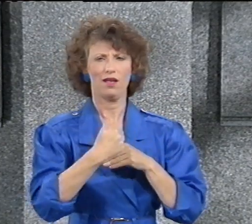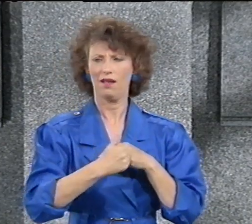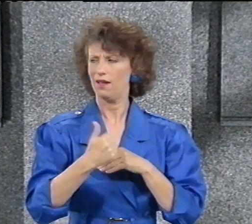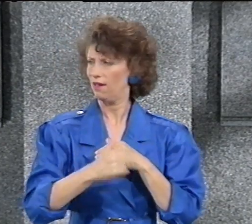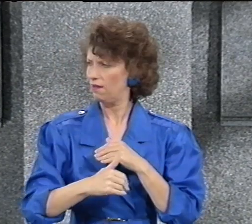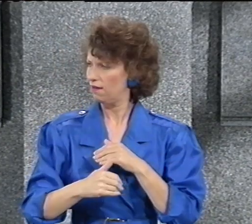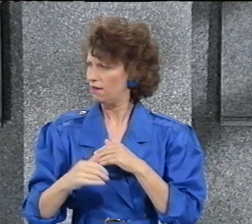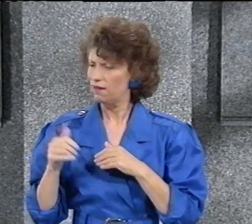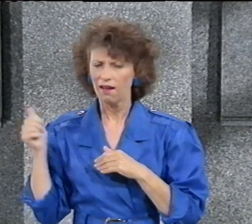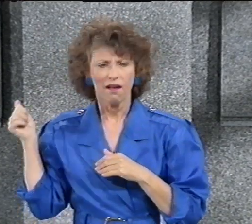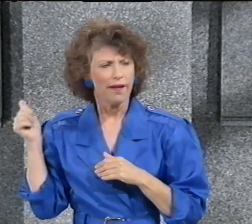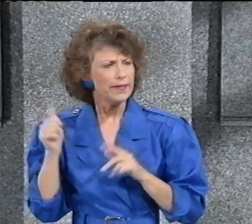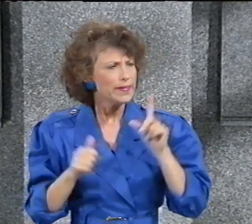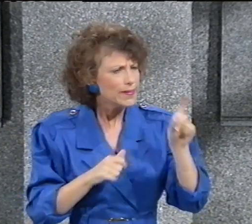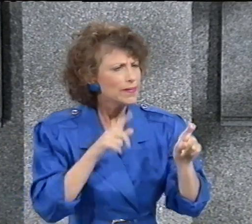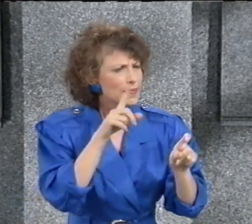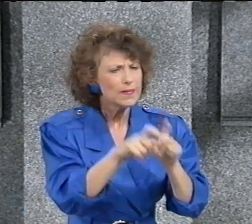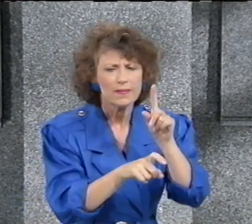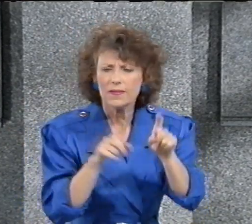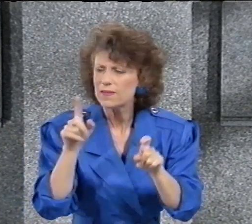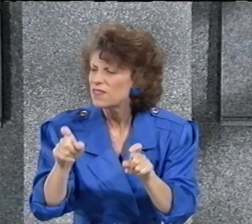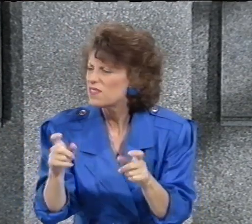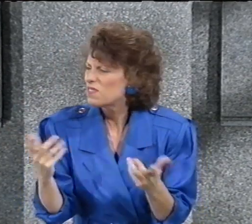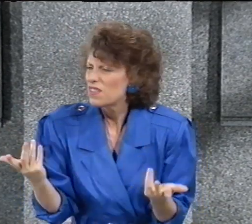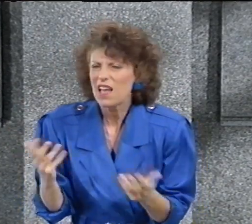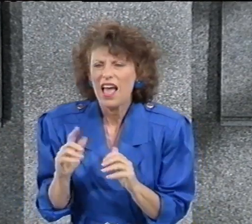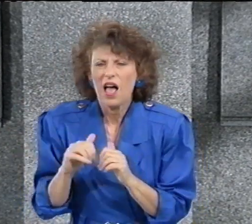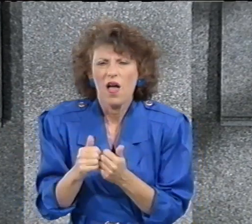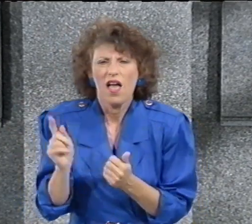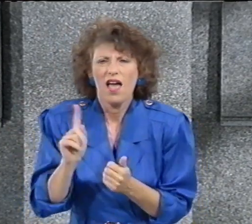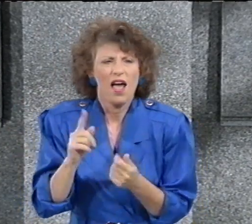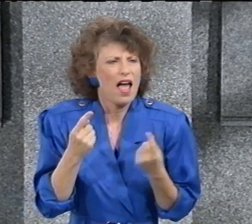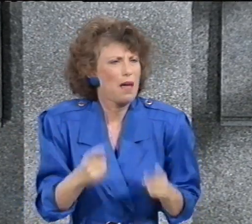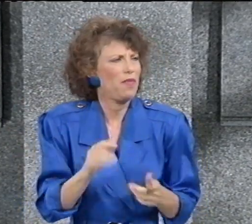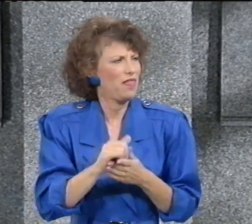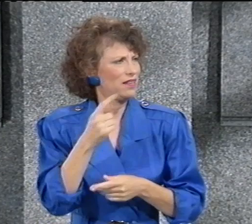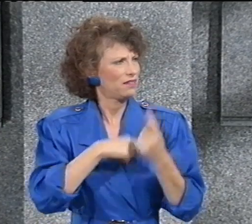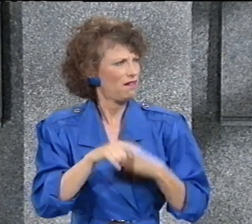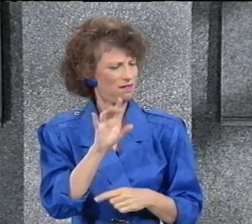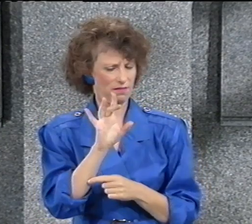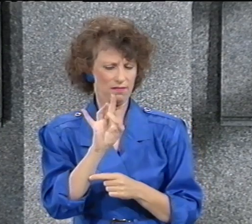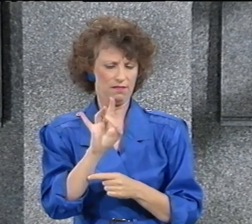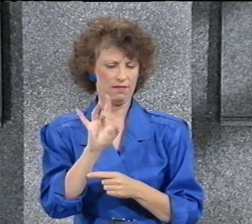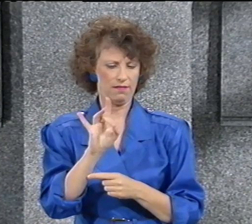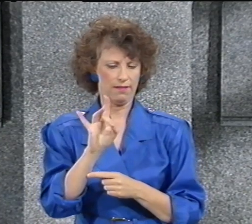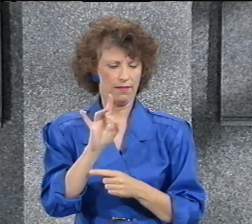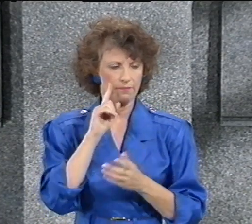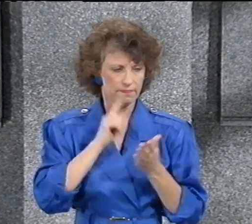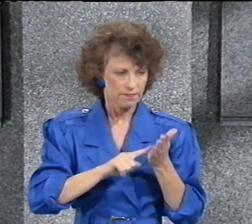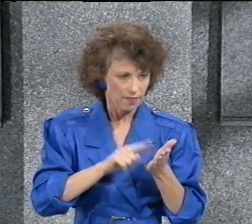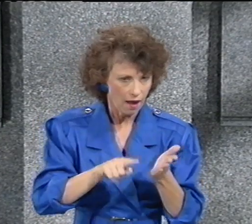It means bread. He interviewed deaf people and tried to find out where that sign came